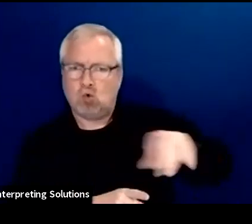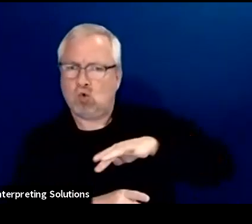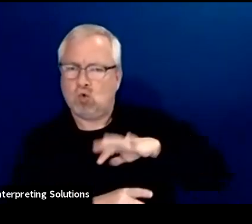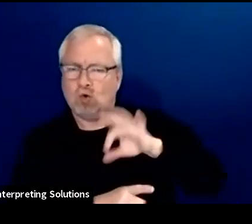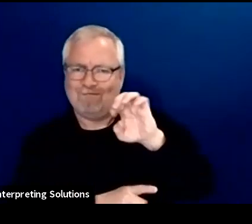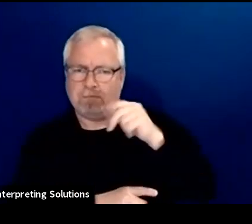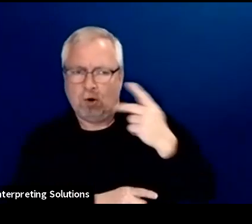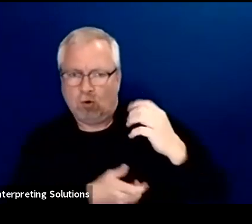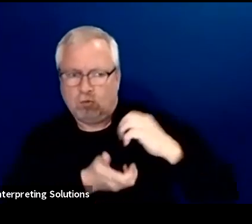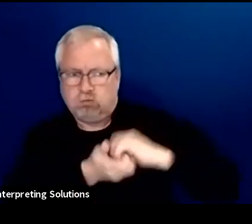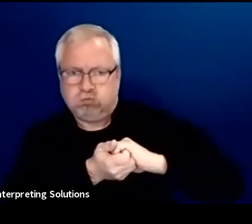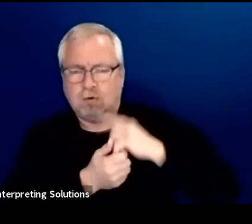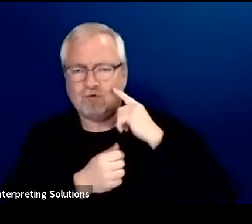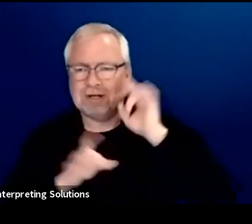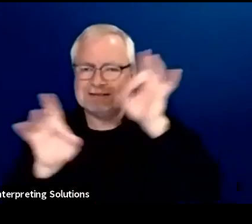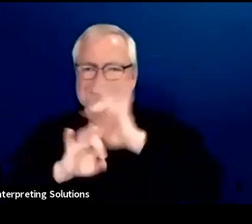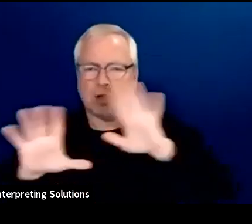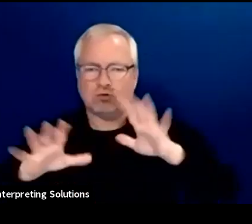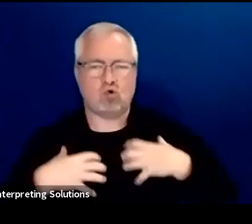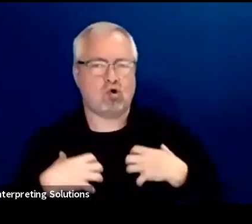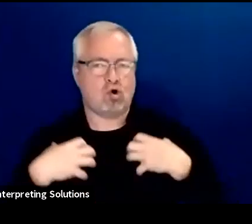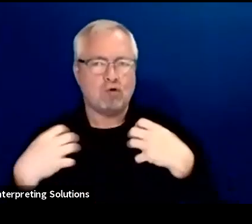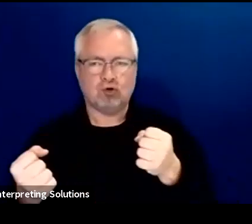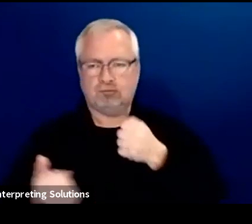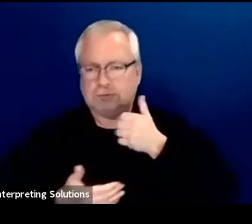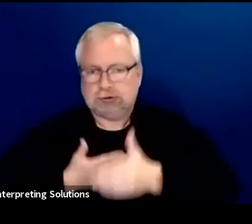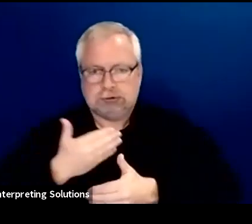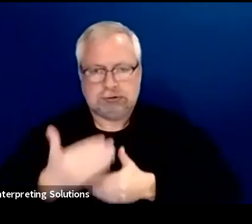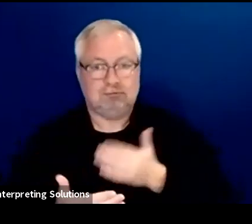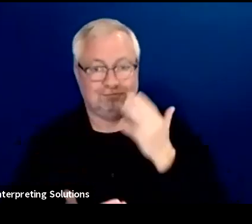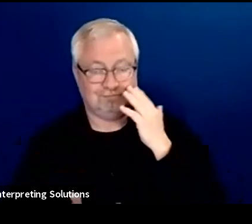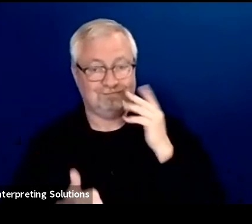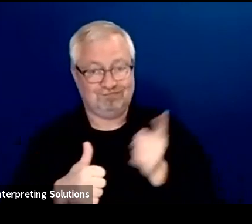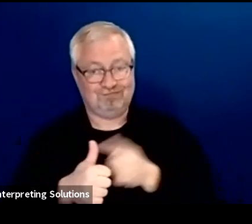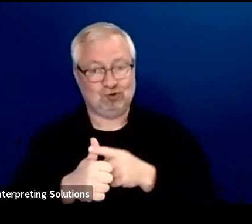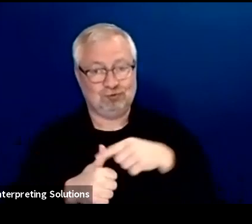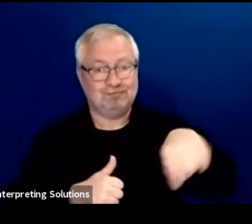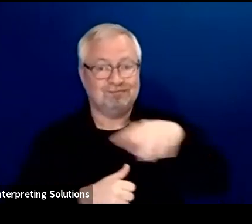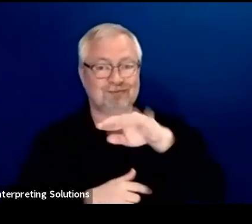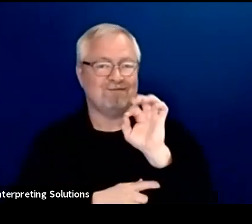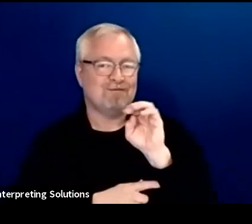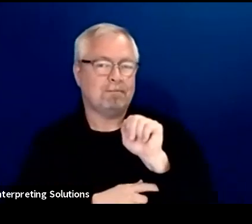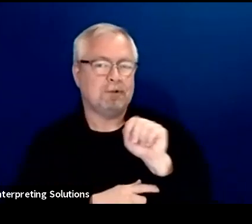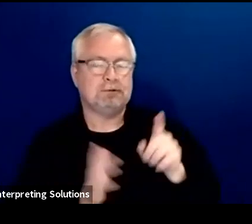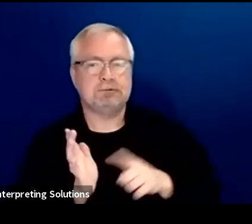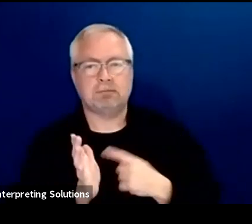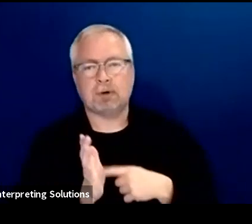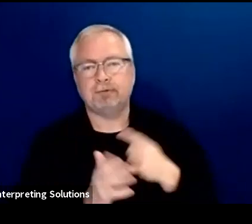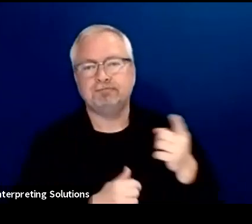know firsthand, sometimes they have a reputation of being overly bureaucratic